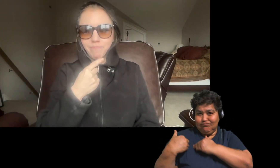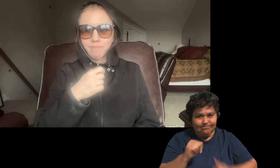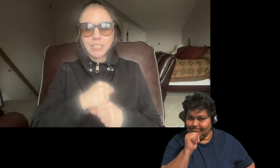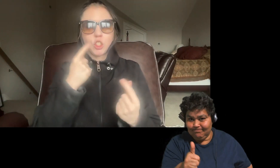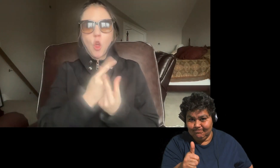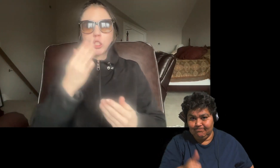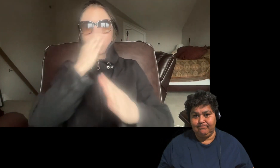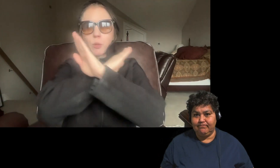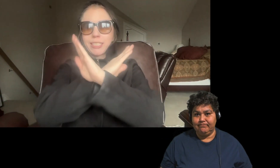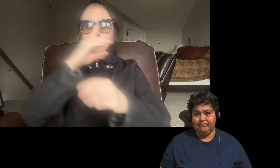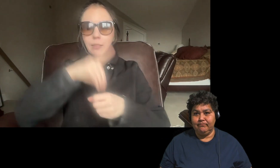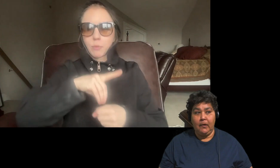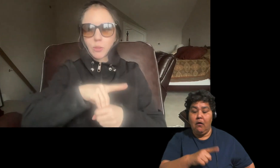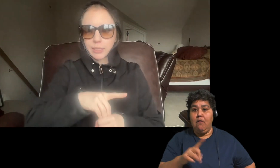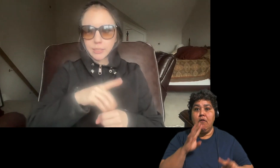responsibility.